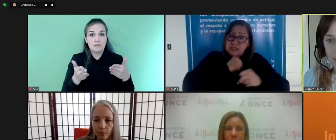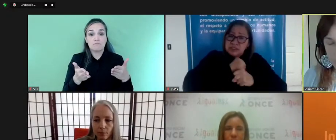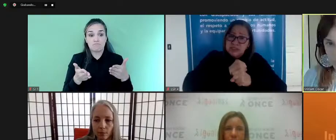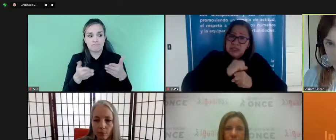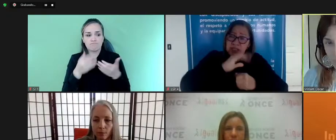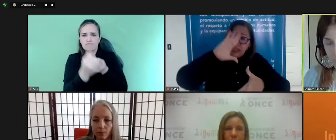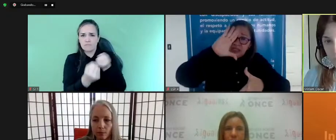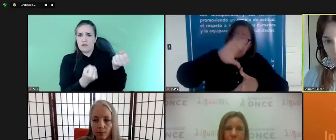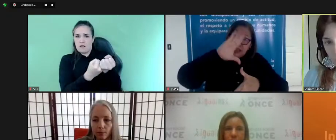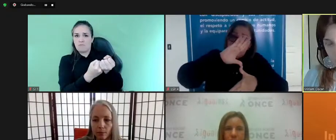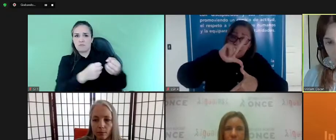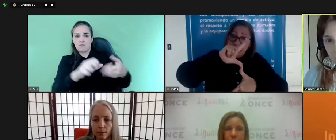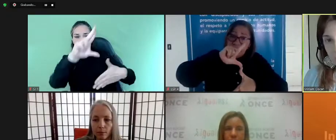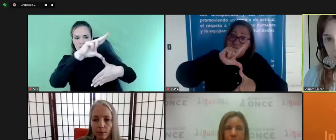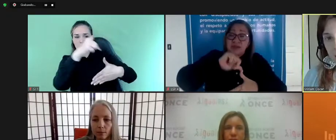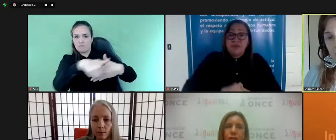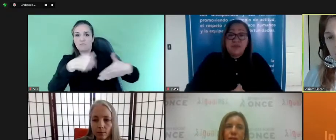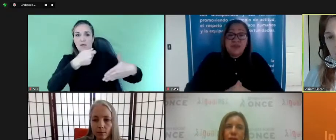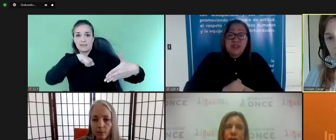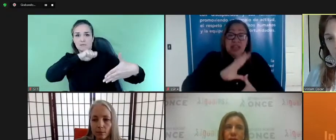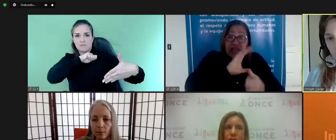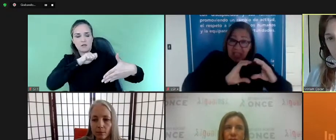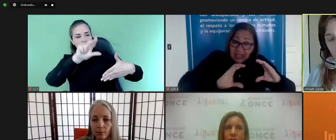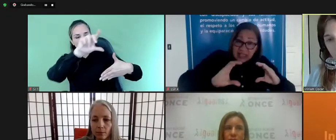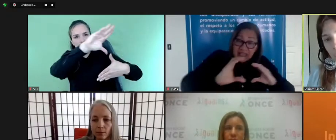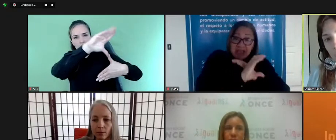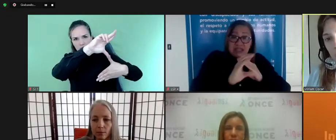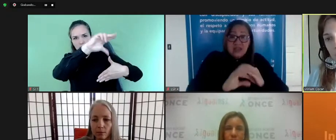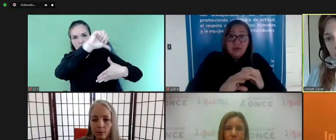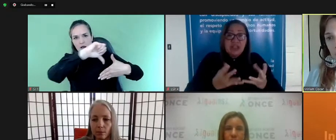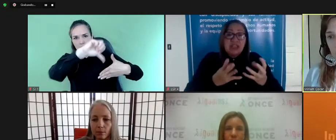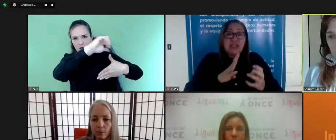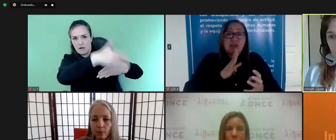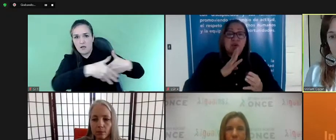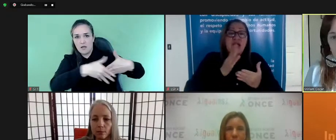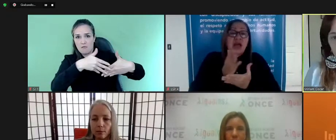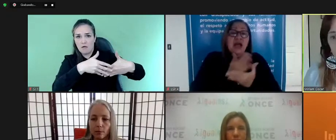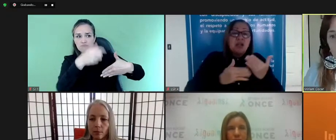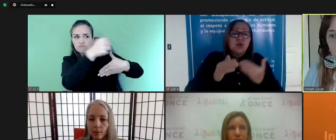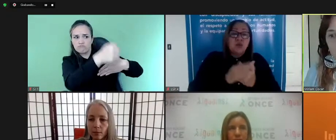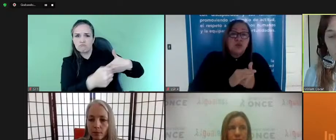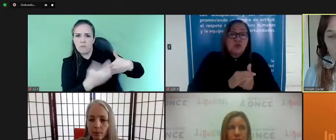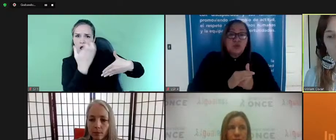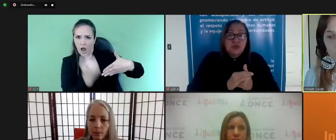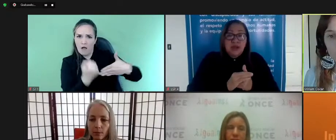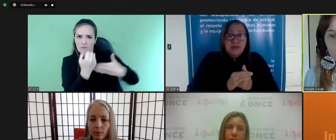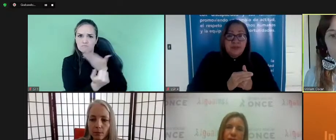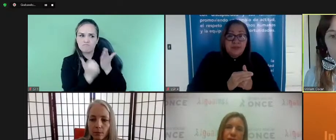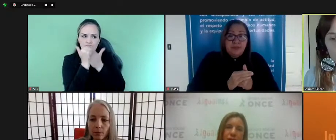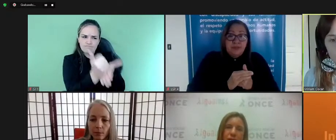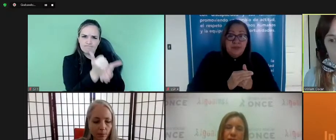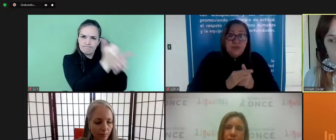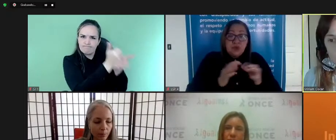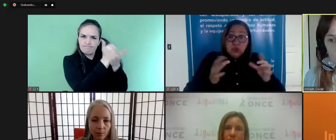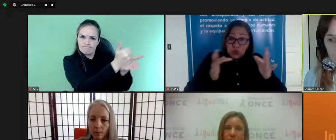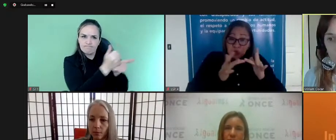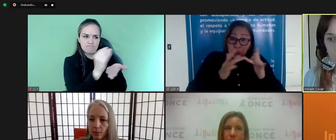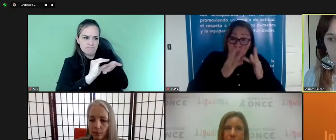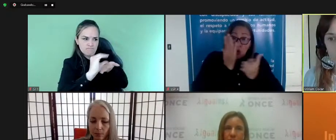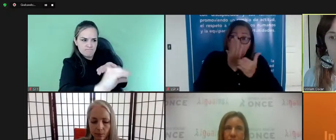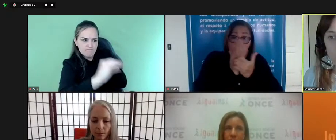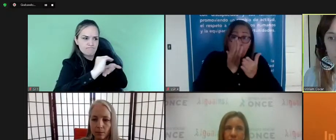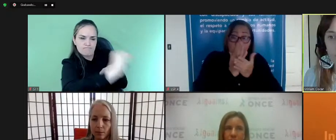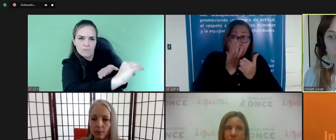about all of the initiatives that we have been working in latin america and the caribbean i want to talk about some of them